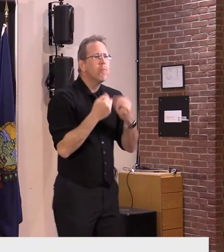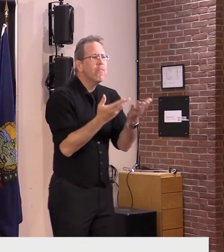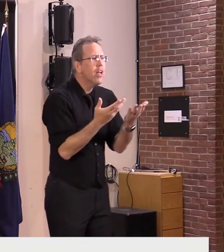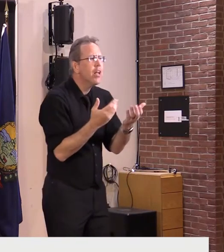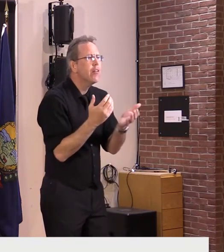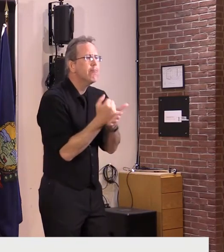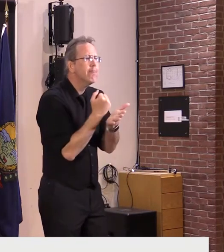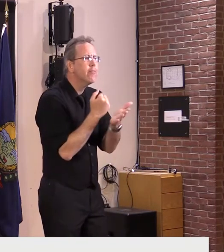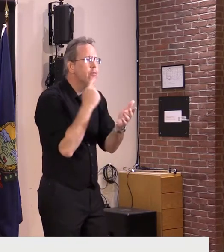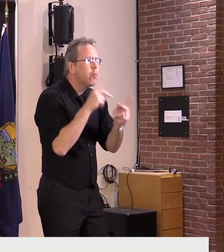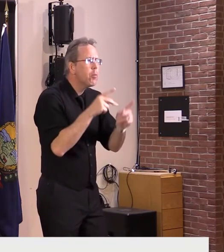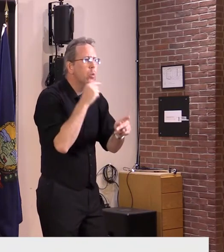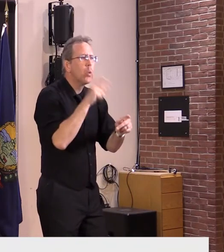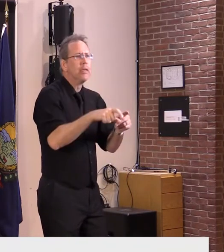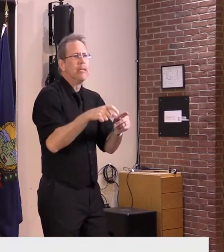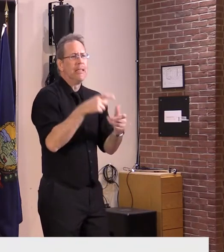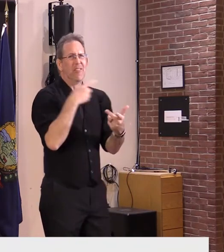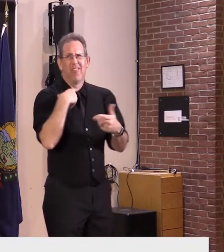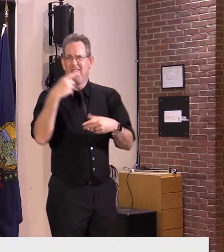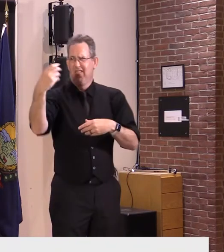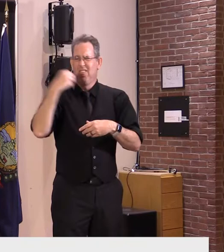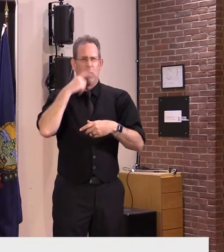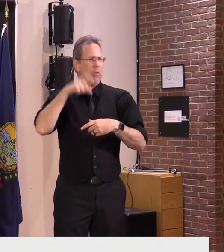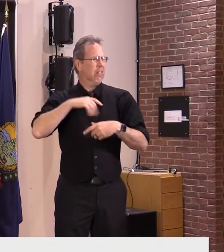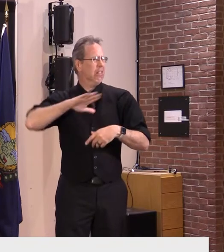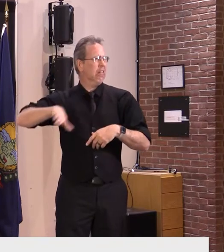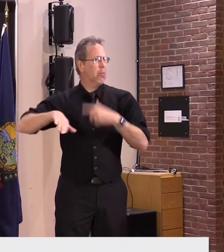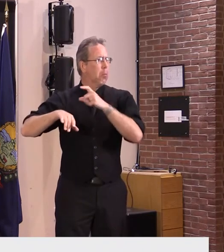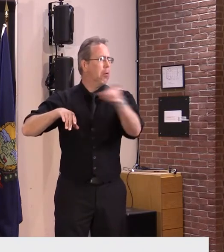And that just doesn't seem fair to me.